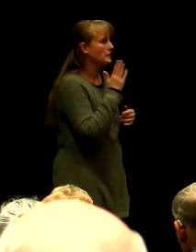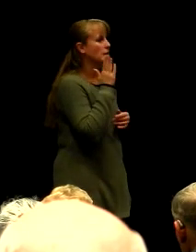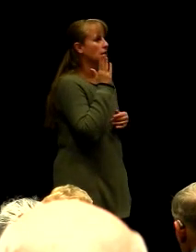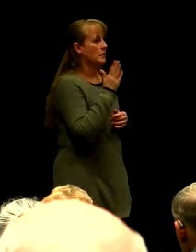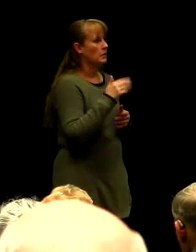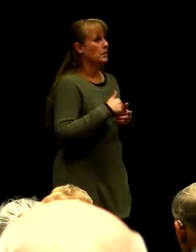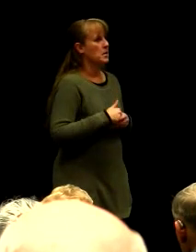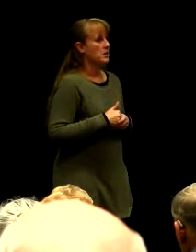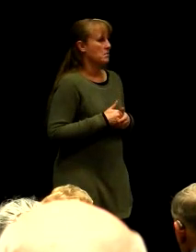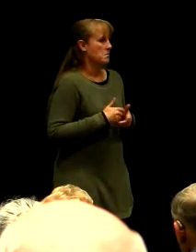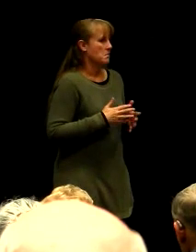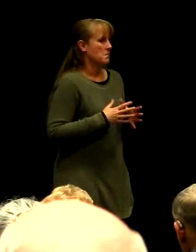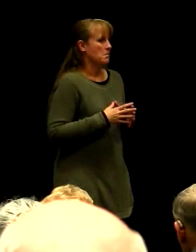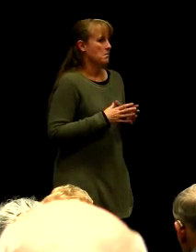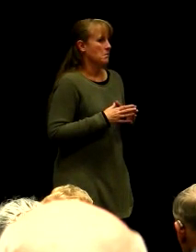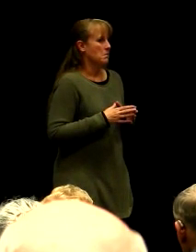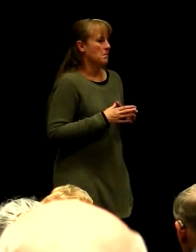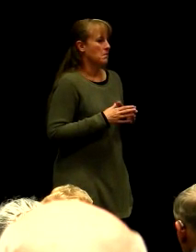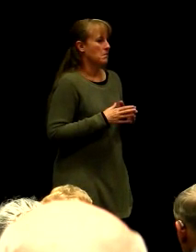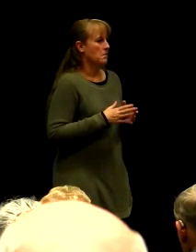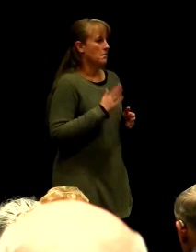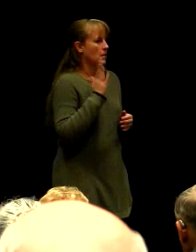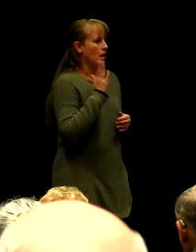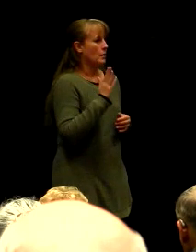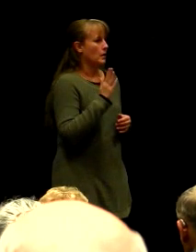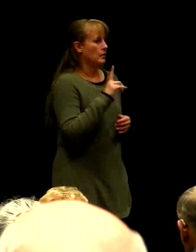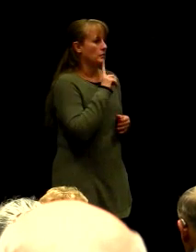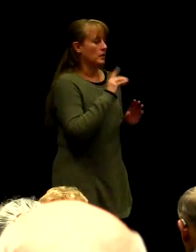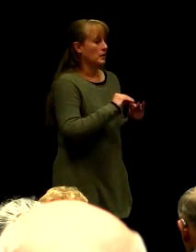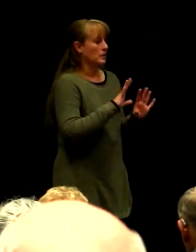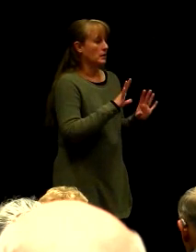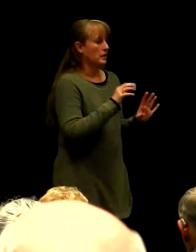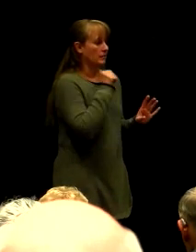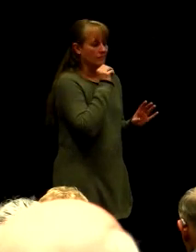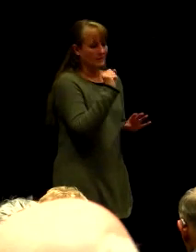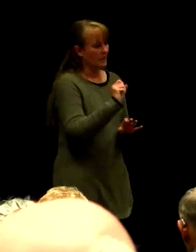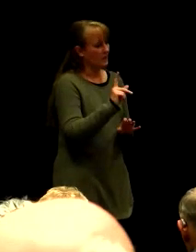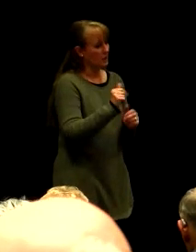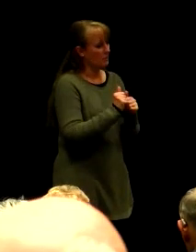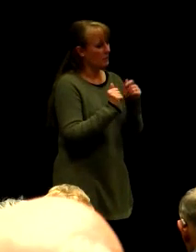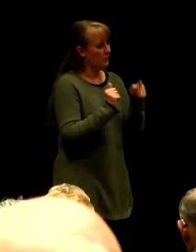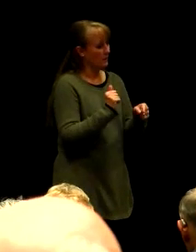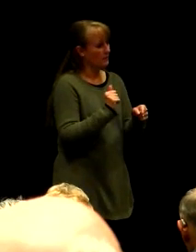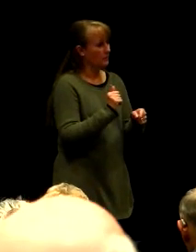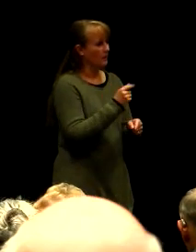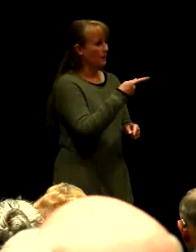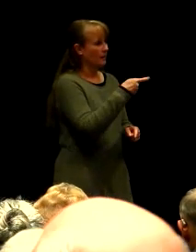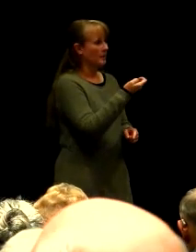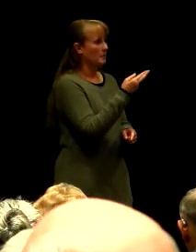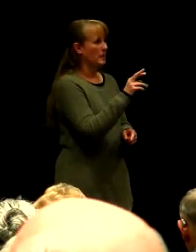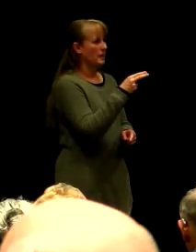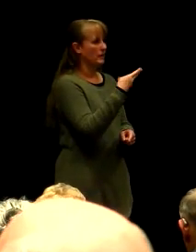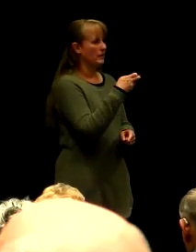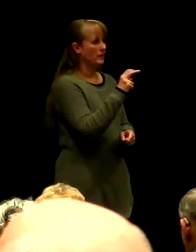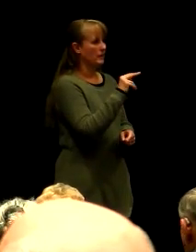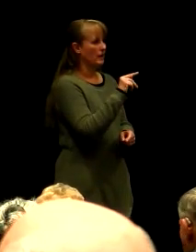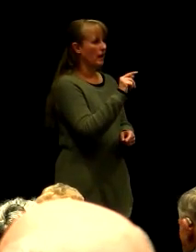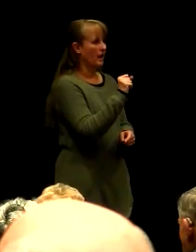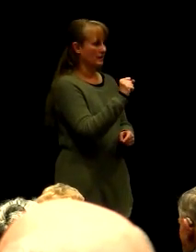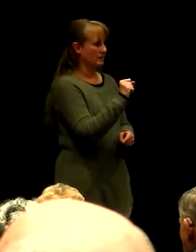be, it'll be notable, you know, that it wasn't Kubrick that did that film. It's Peter Hyams, I think.